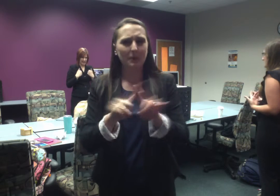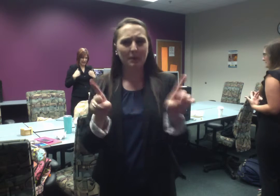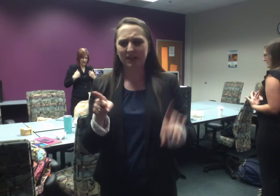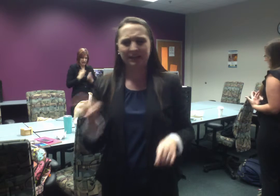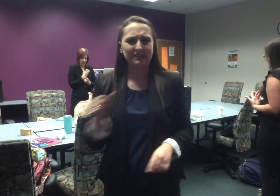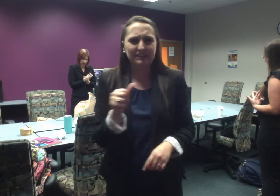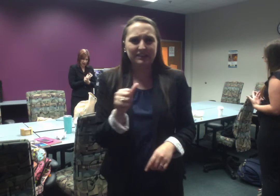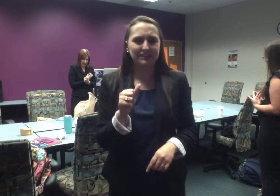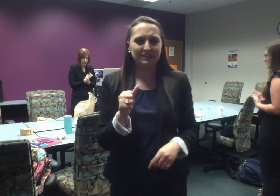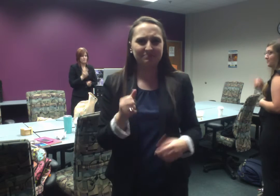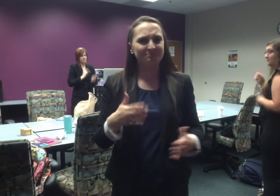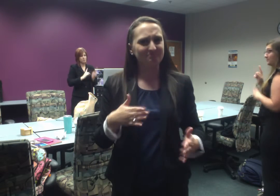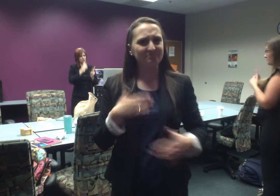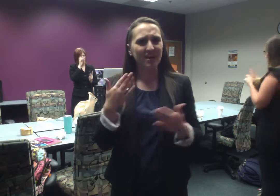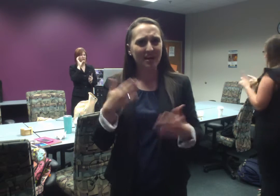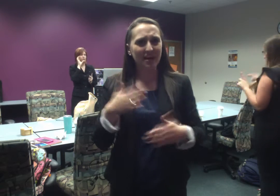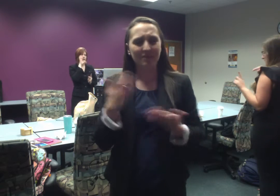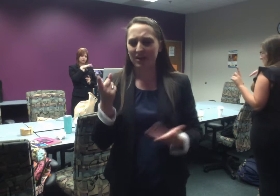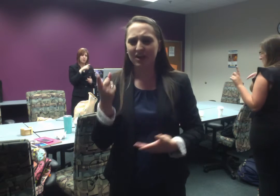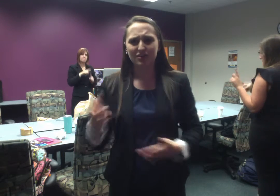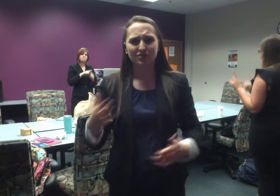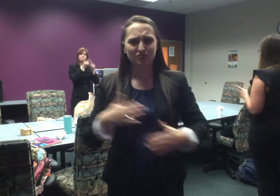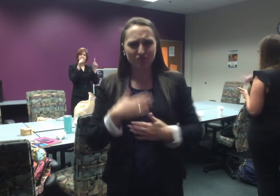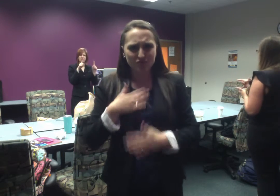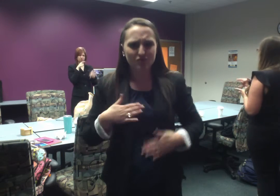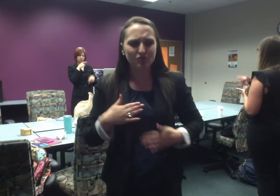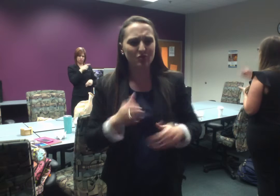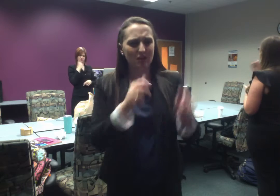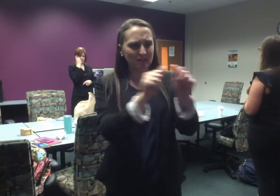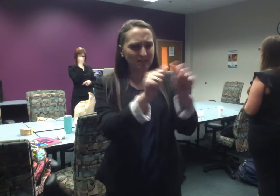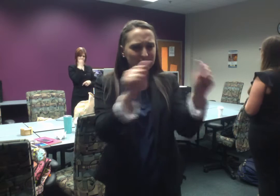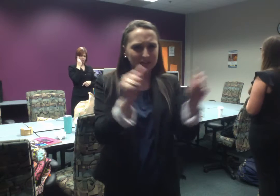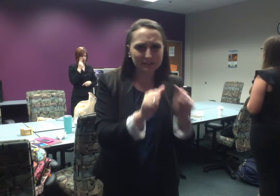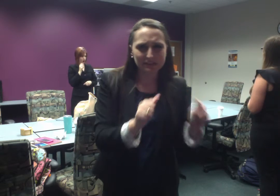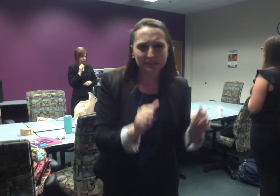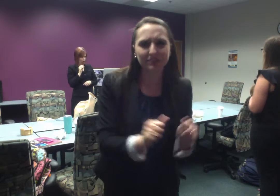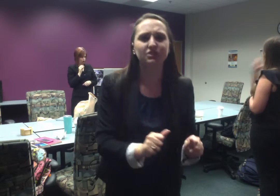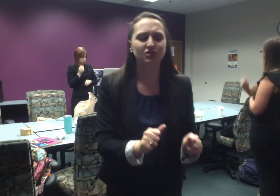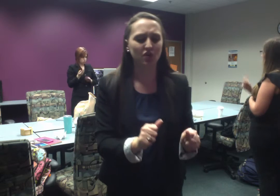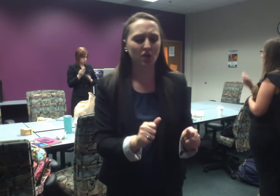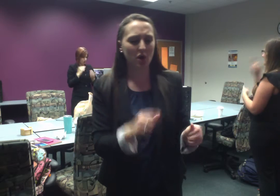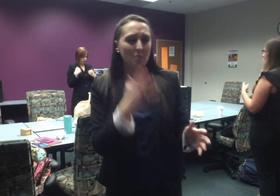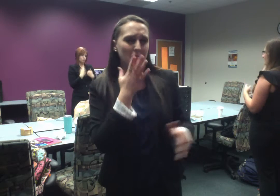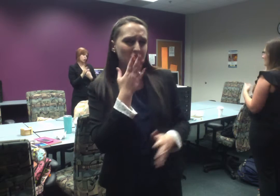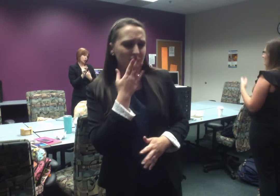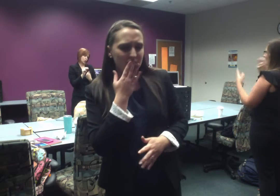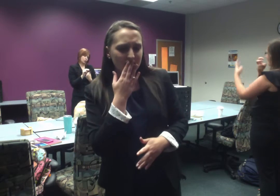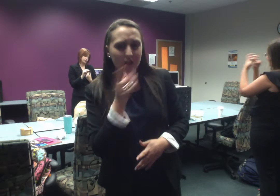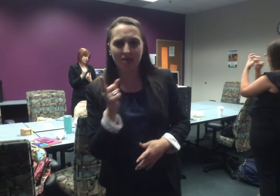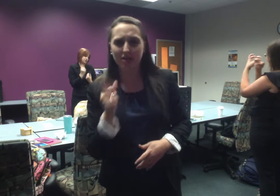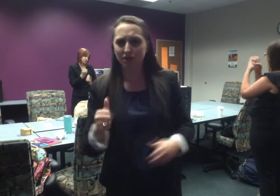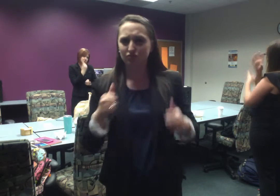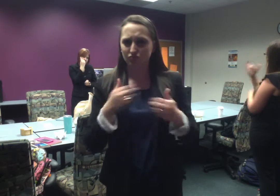liked the shapes, and she liked the way it looked in the sky. Here's another one. This is a red, white, and blue skull.